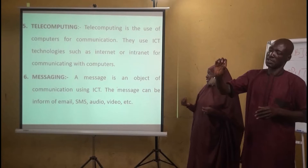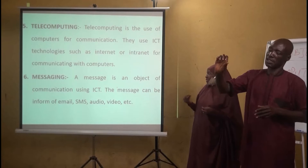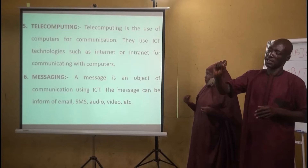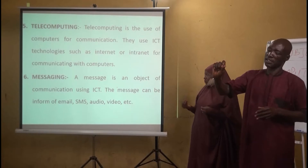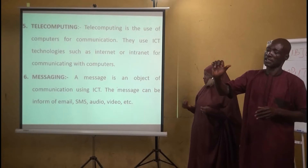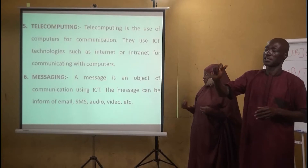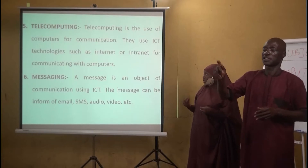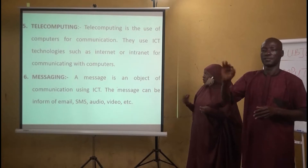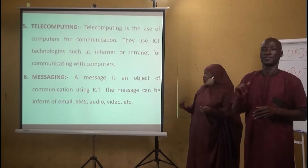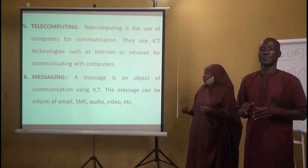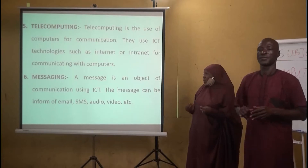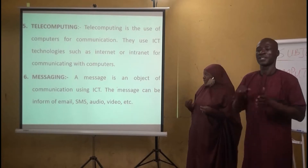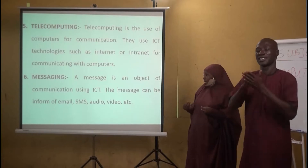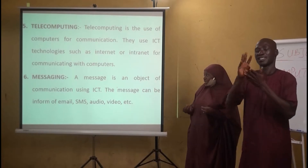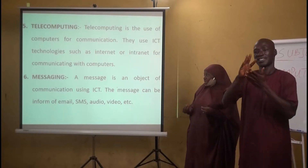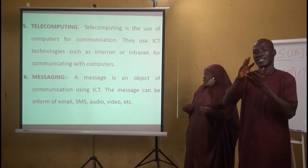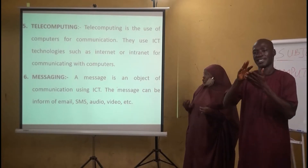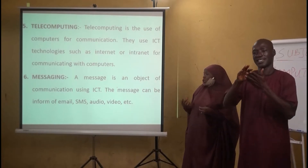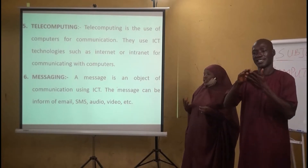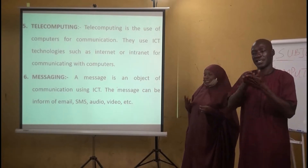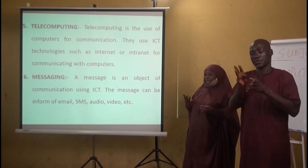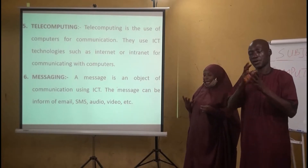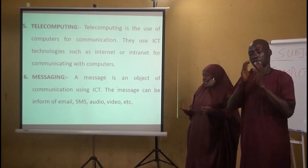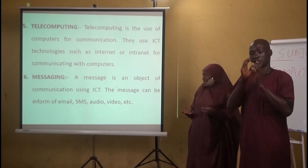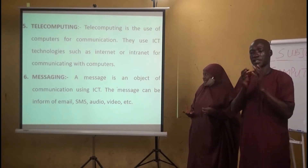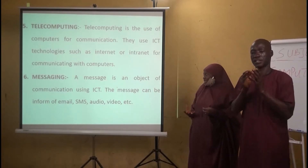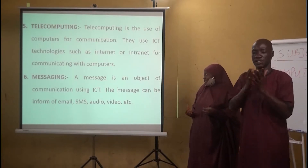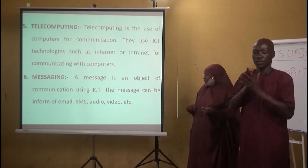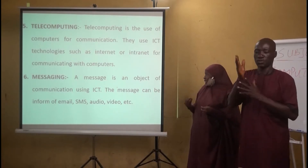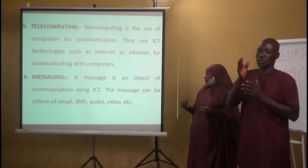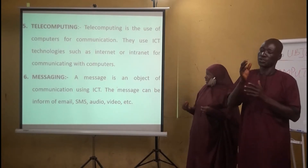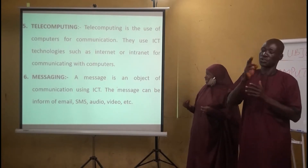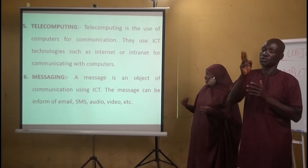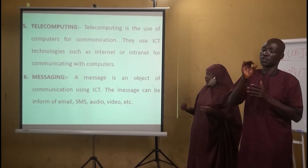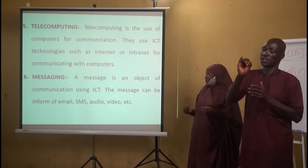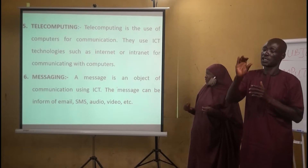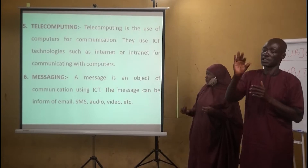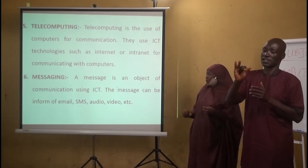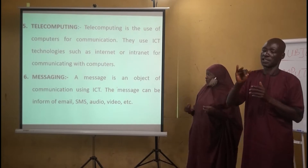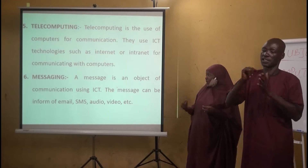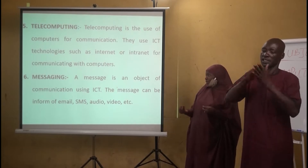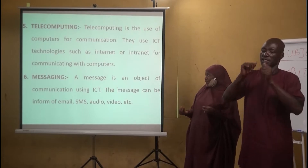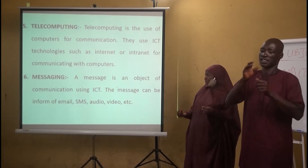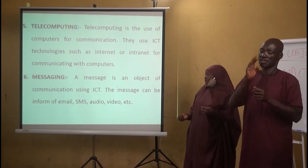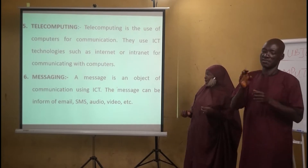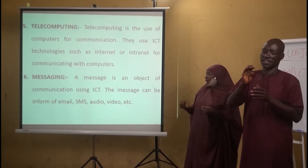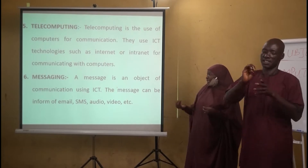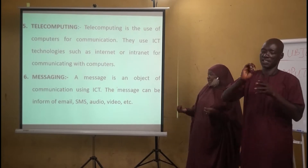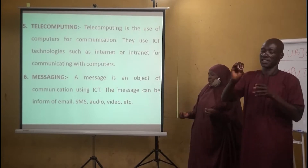an object of communicating using ICT. The message can be in form of email, SMS,